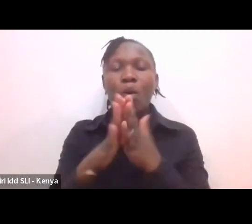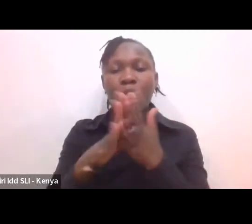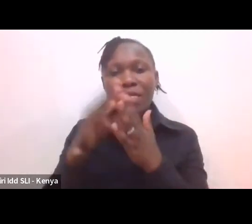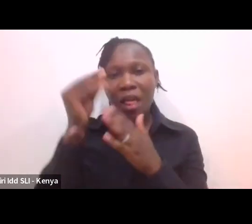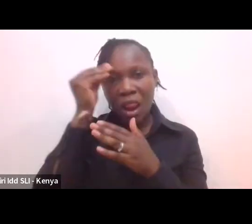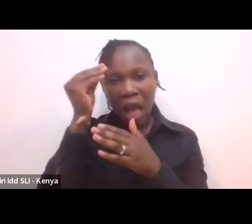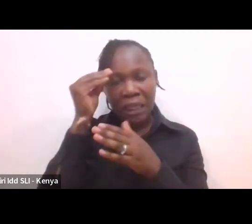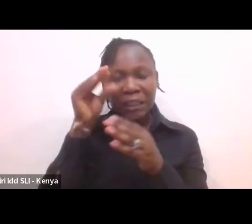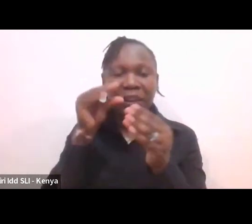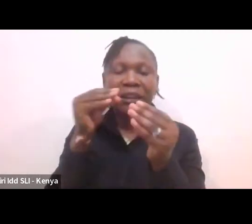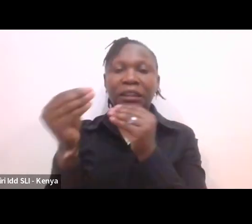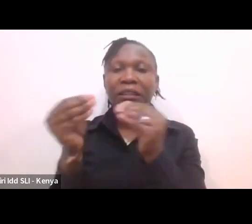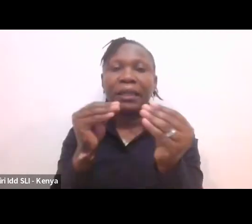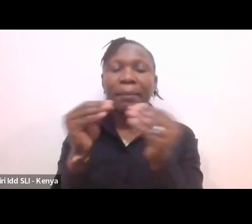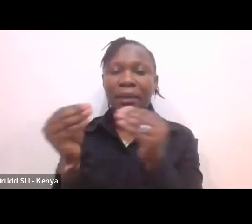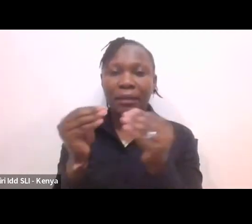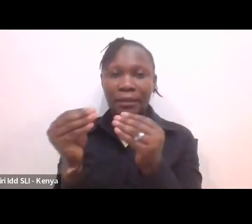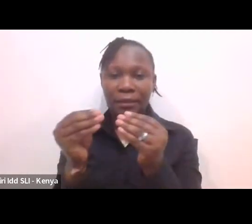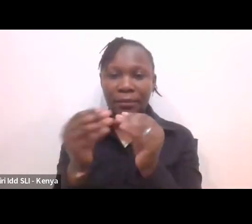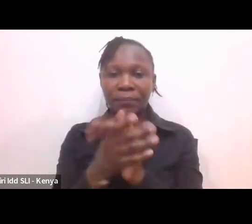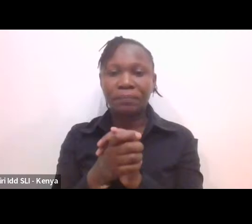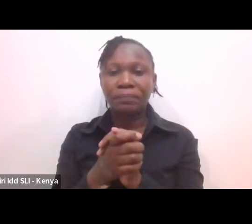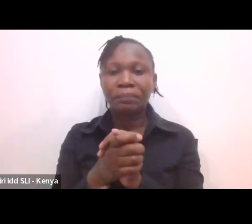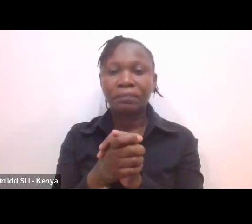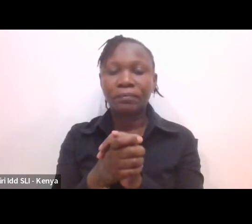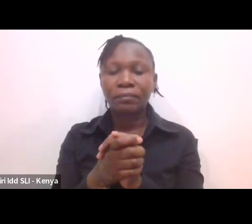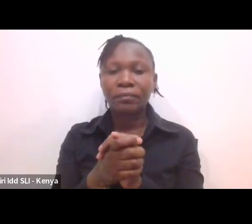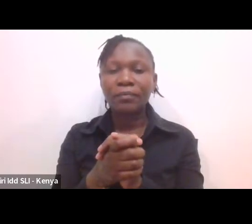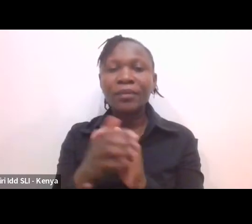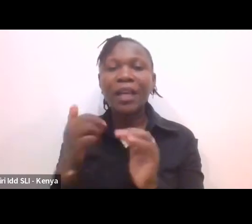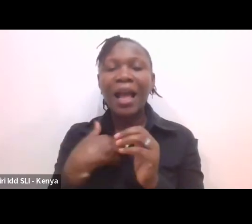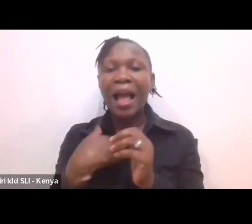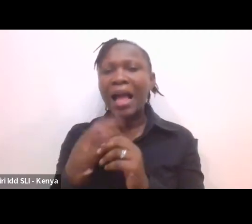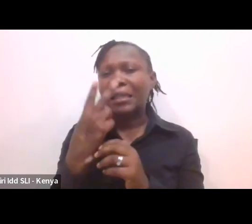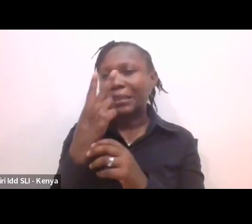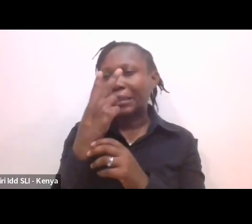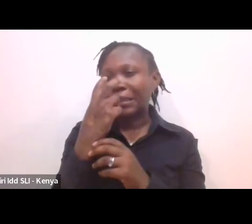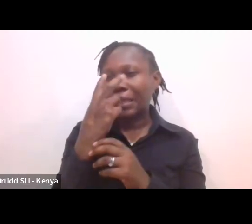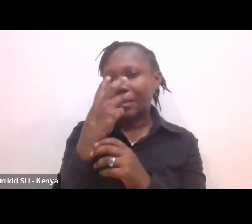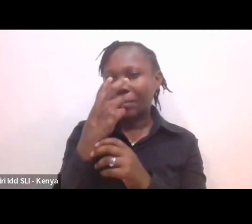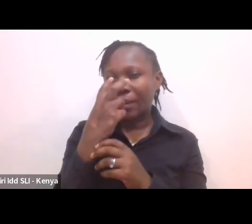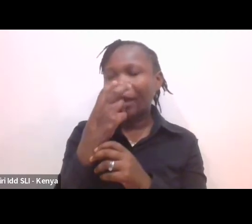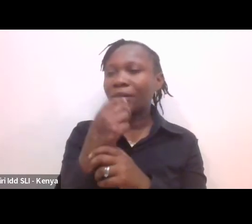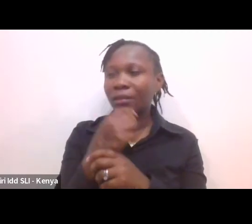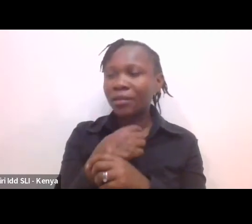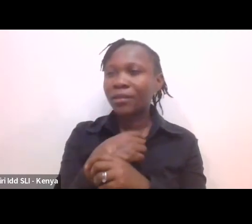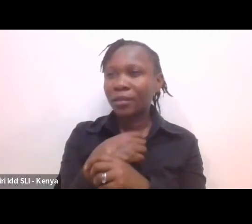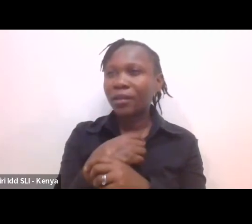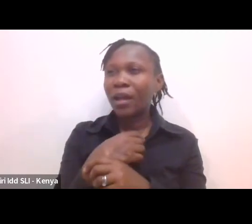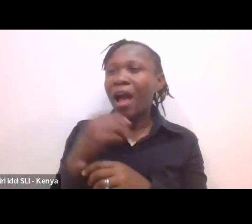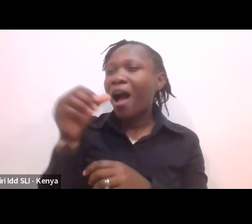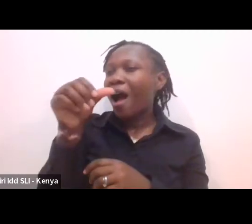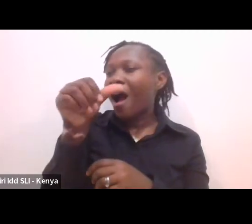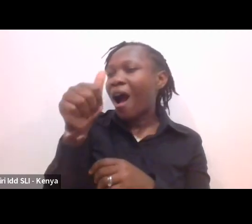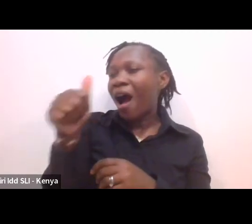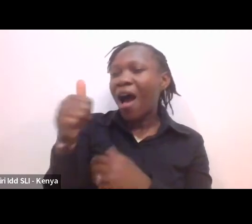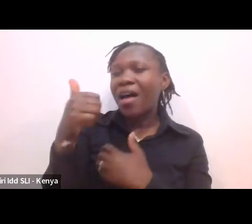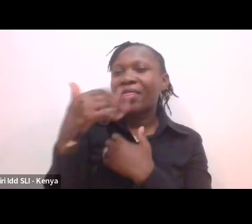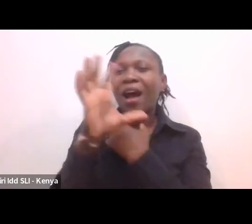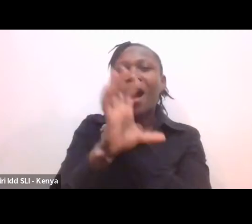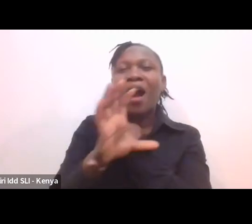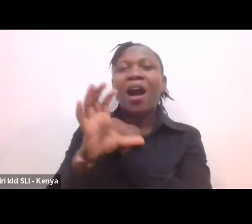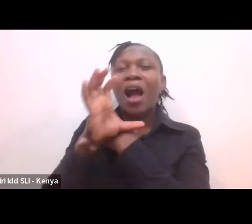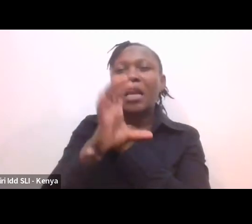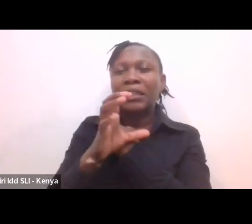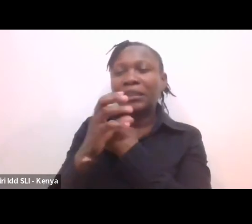their local authority. I suspect that I'm mirroring something of what many of you are